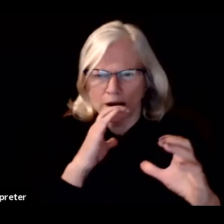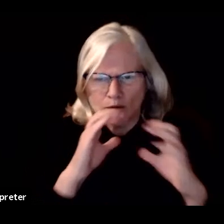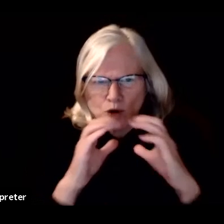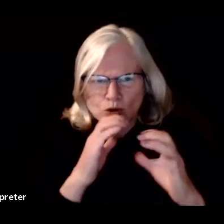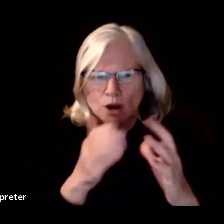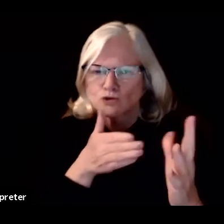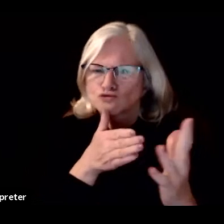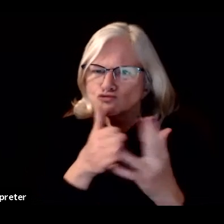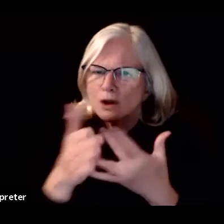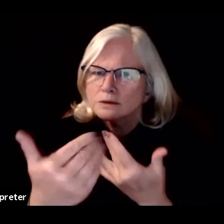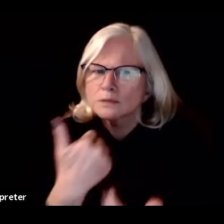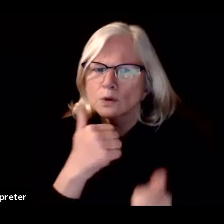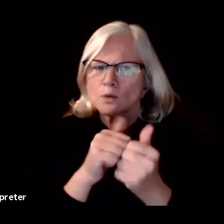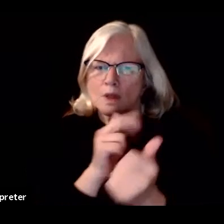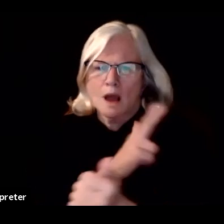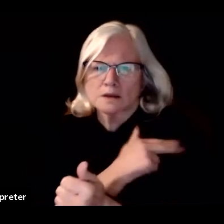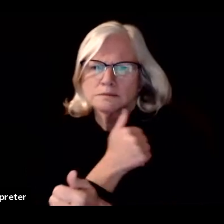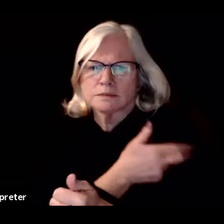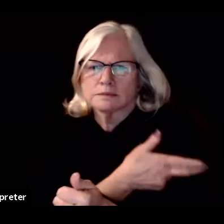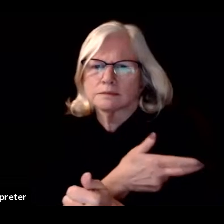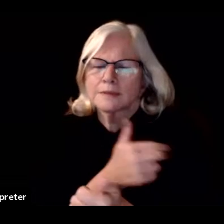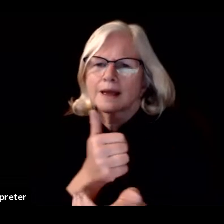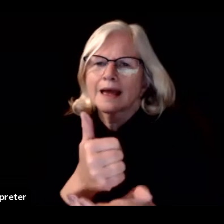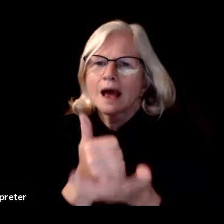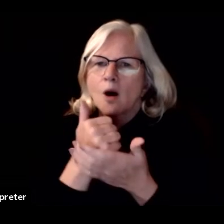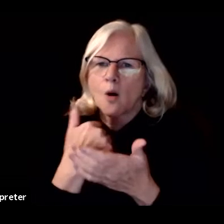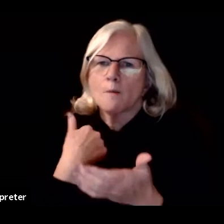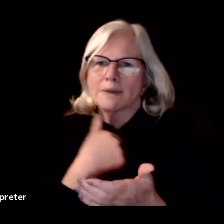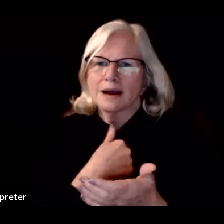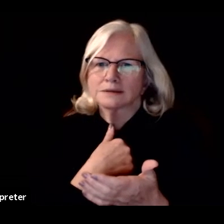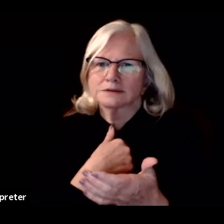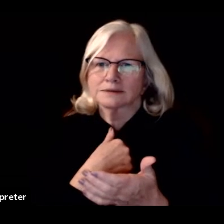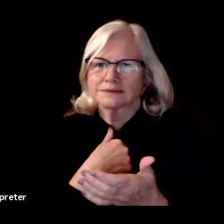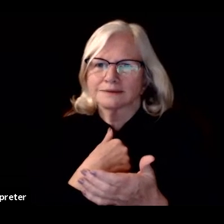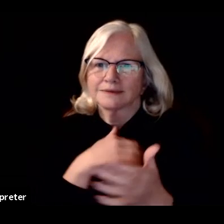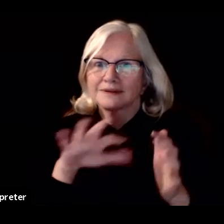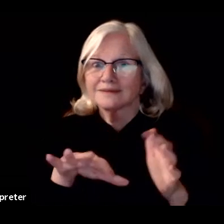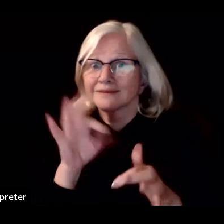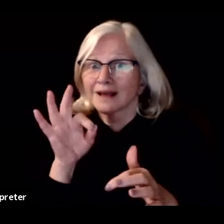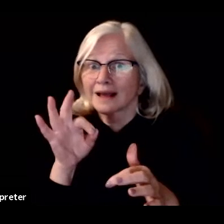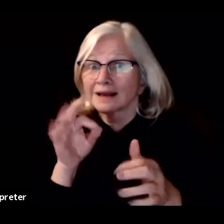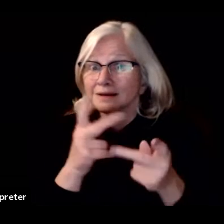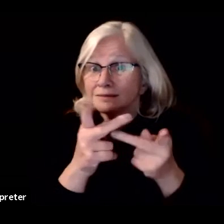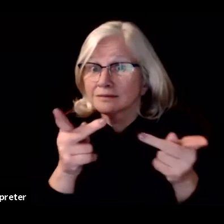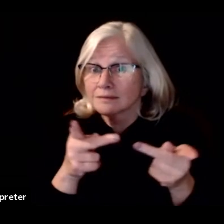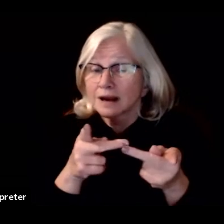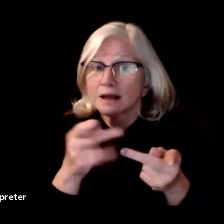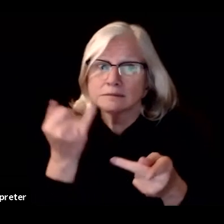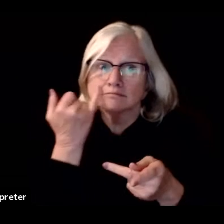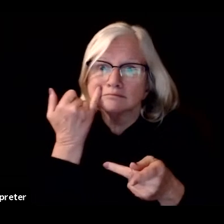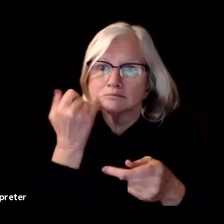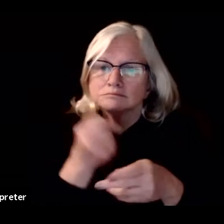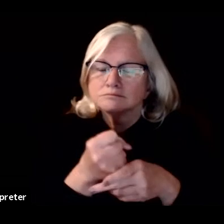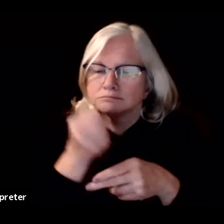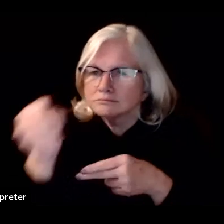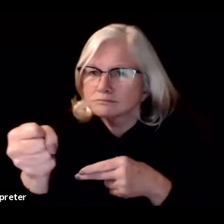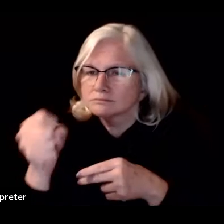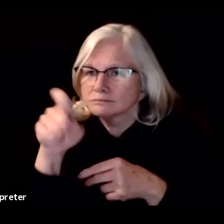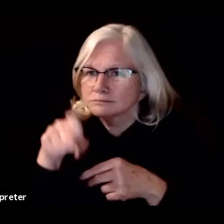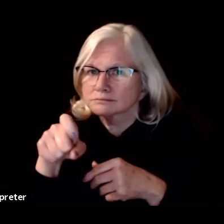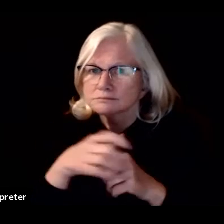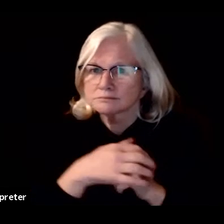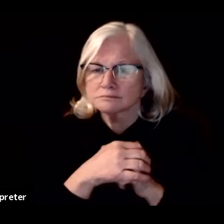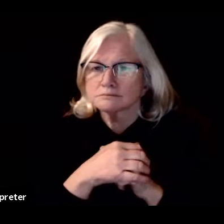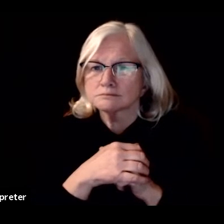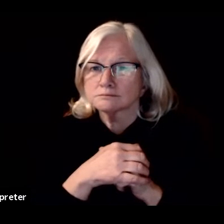data in the hands of the people doing those bed placements. We know that hospitals are working hard to manage their capacity, and